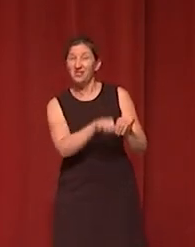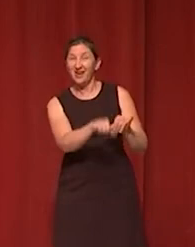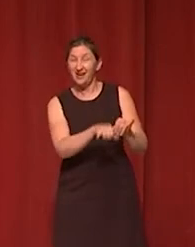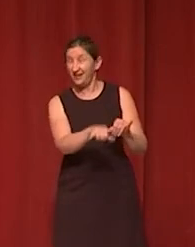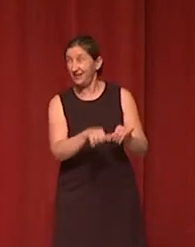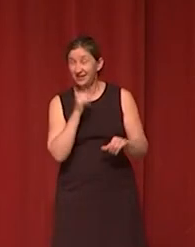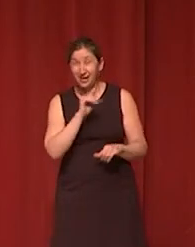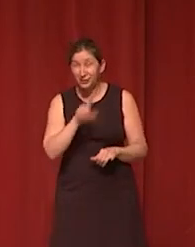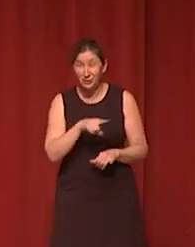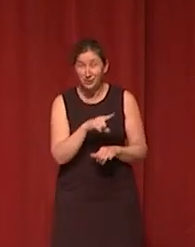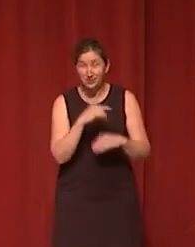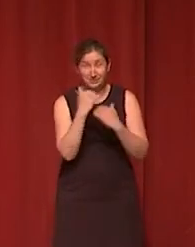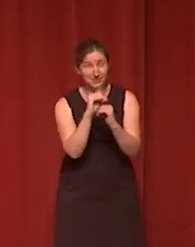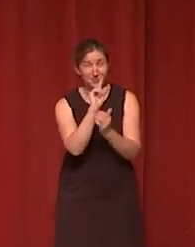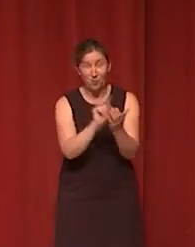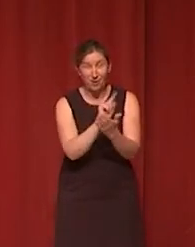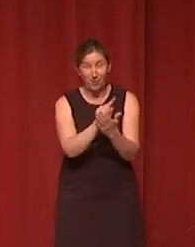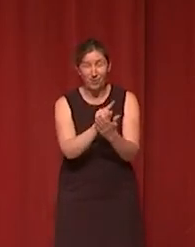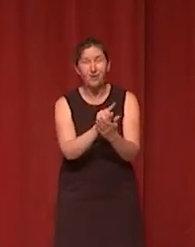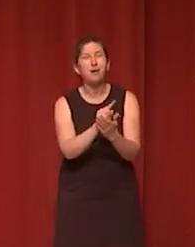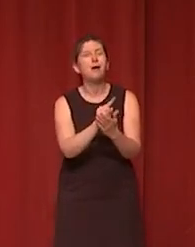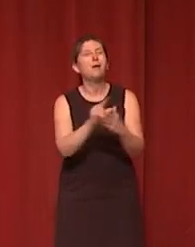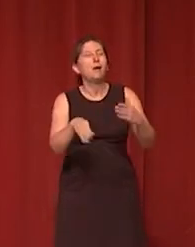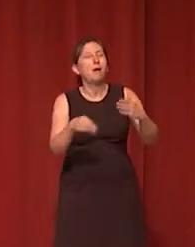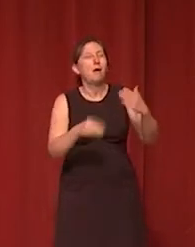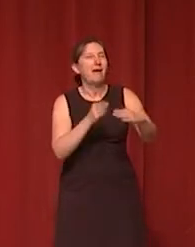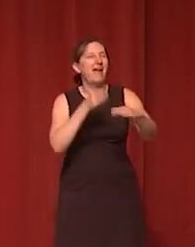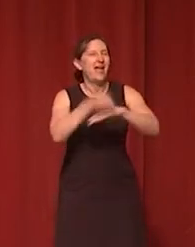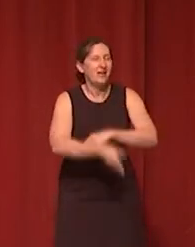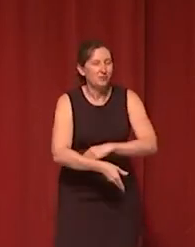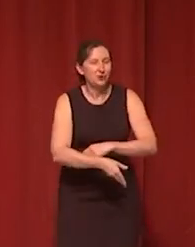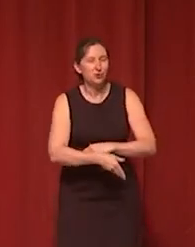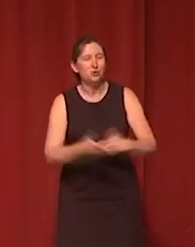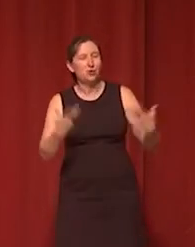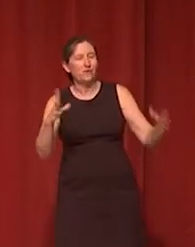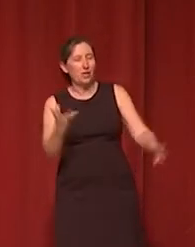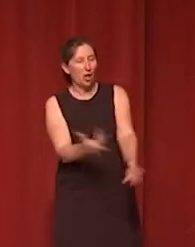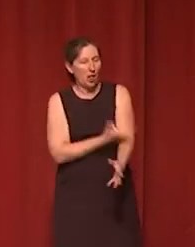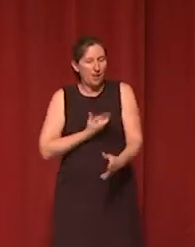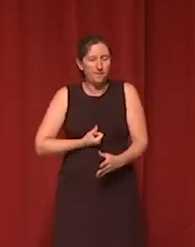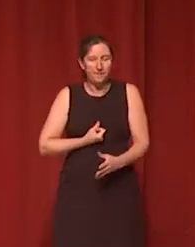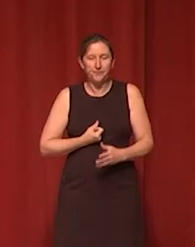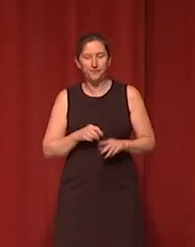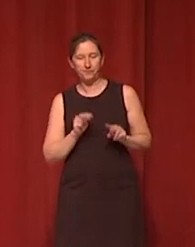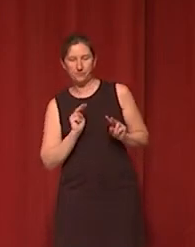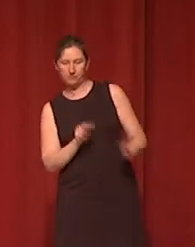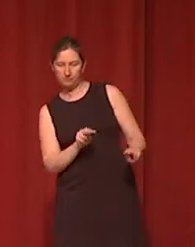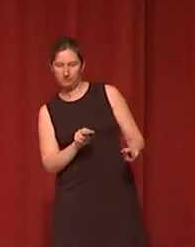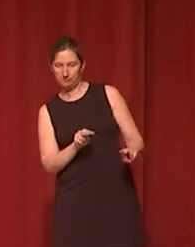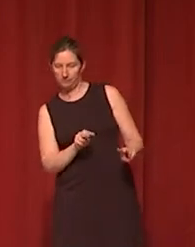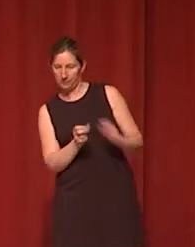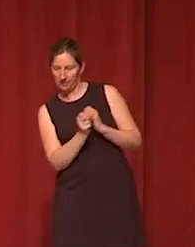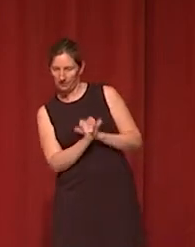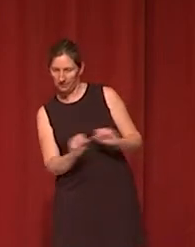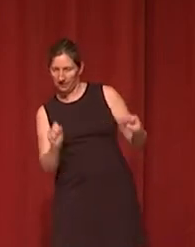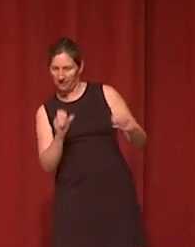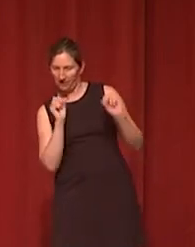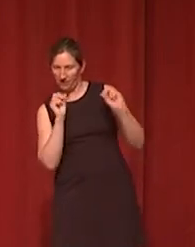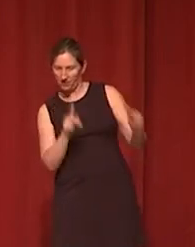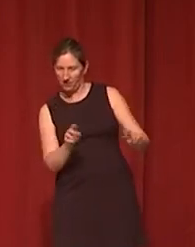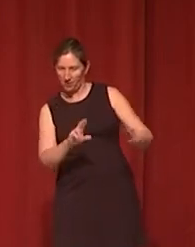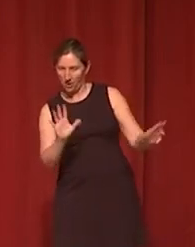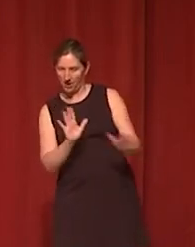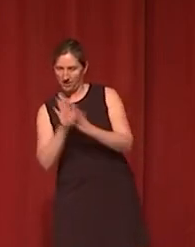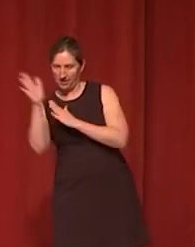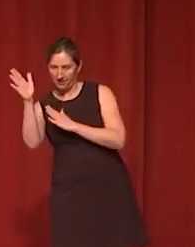you're getting the infusion, but then there's typically time after that they're gonna watch and make sure things are okay before, you know, you leave the infusion center for the first